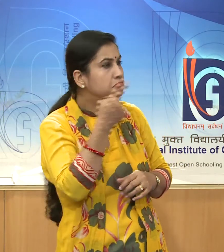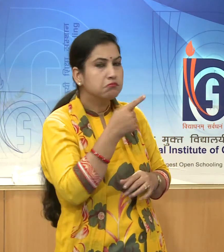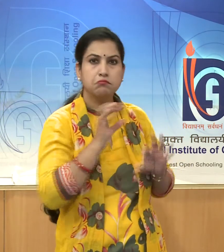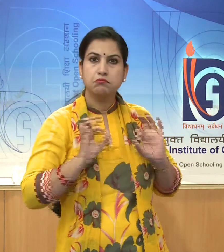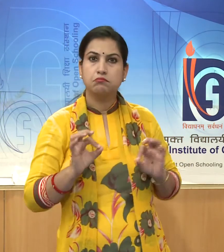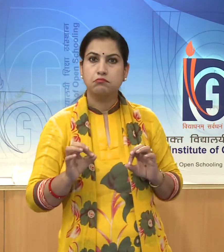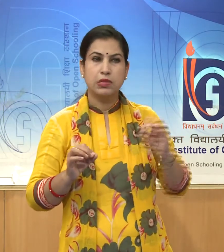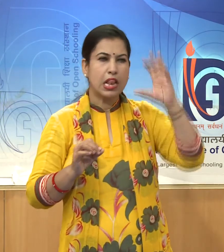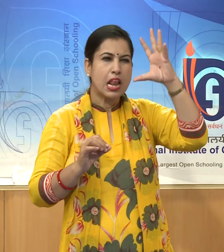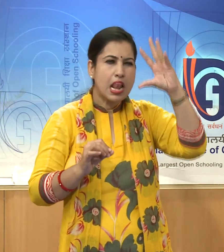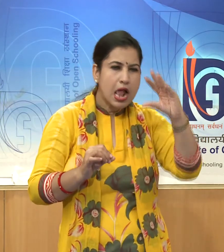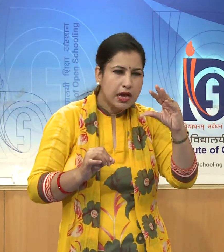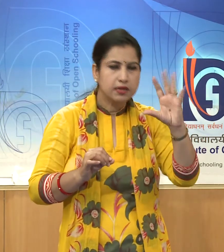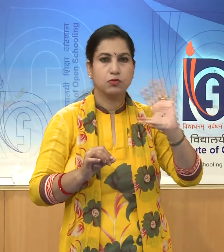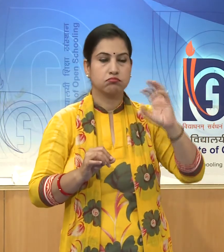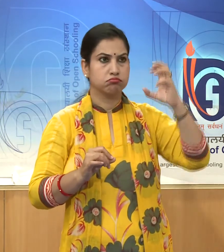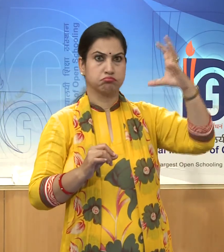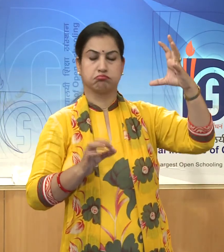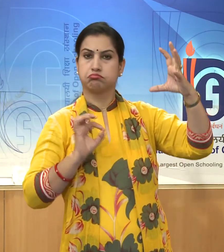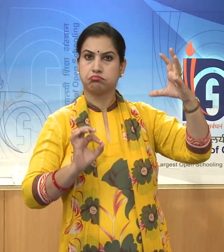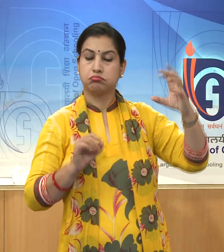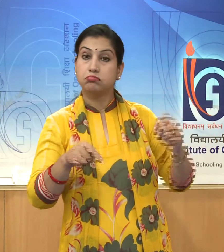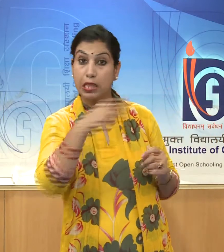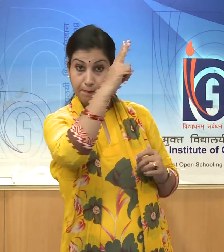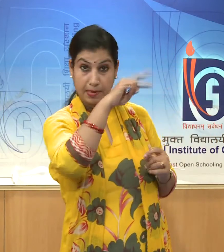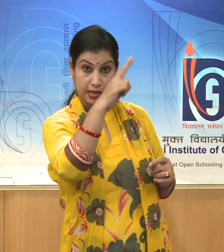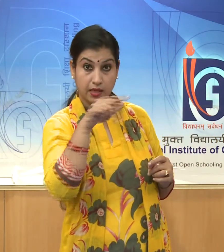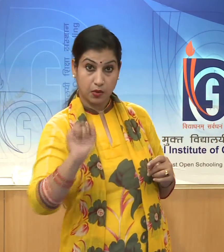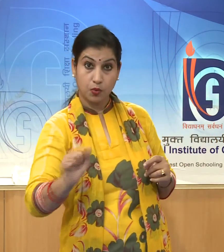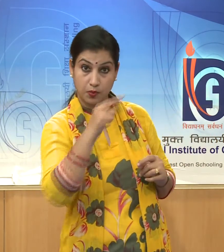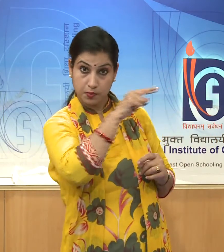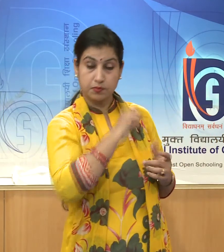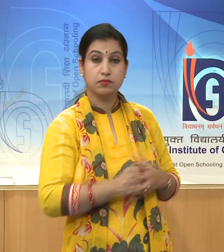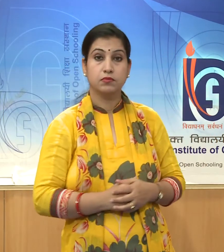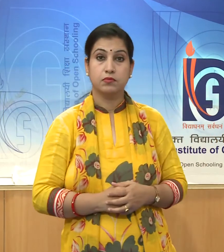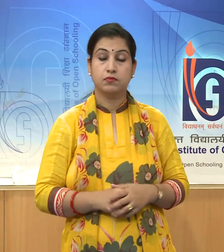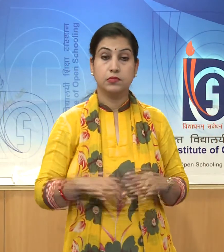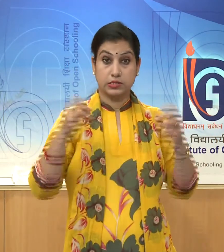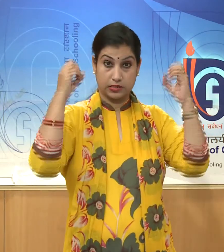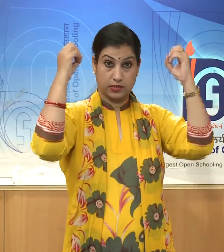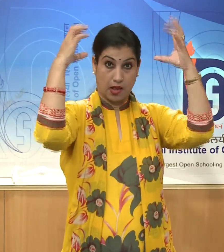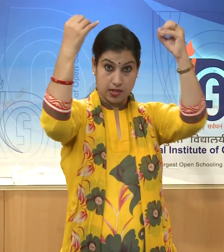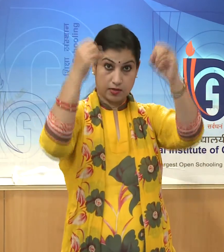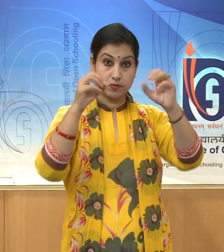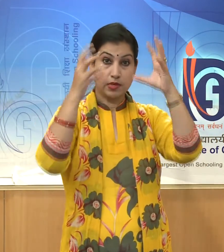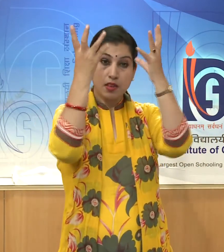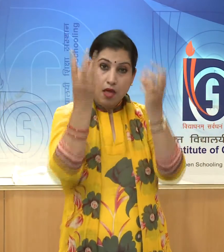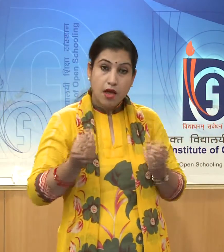not light and shade. In his painting, Starry Night, there